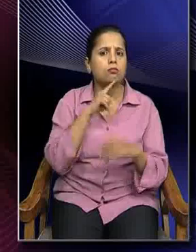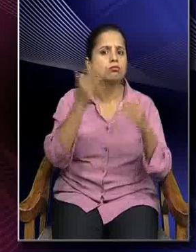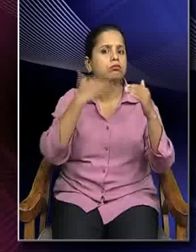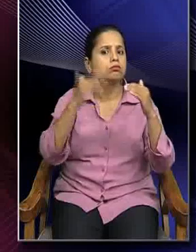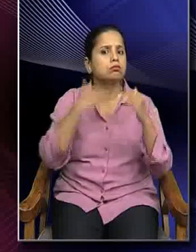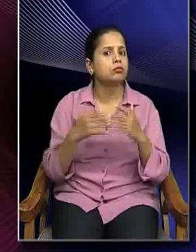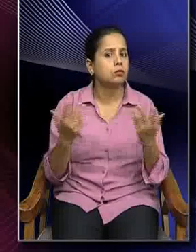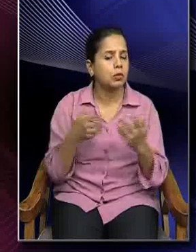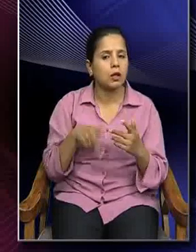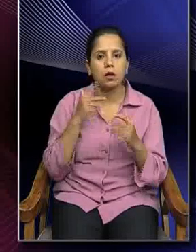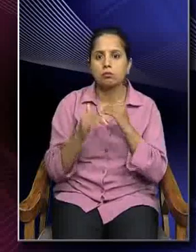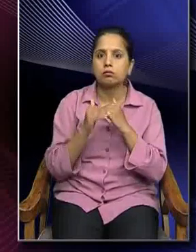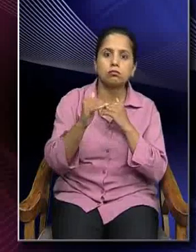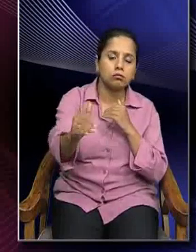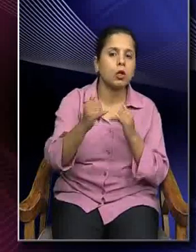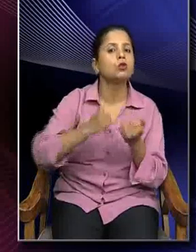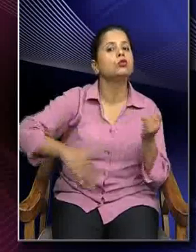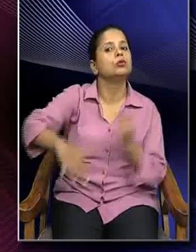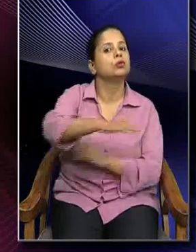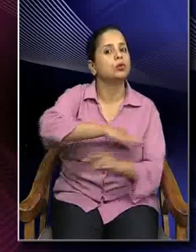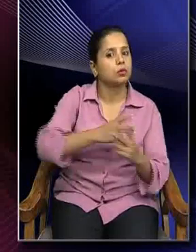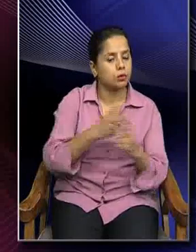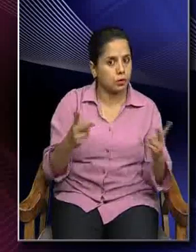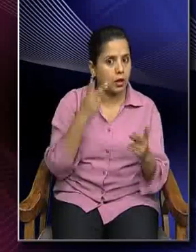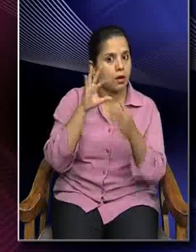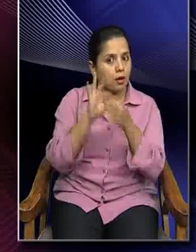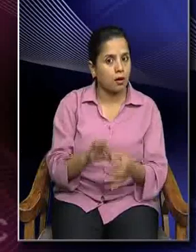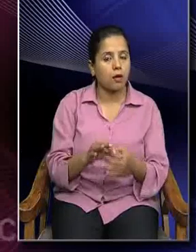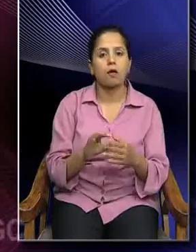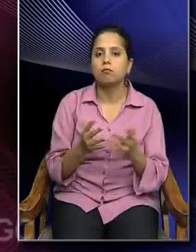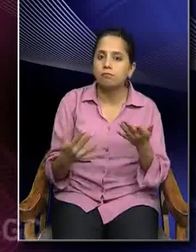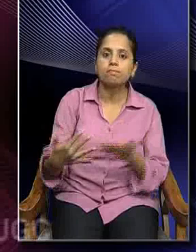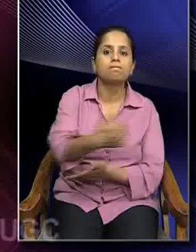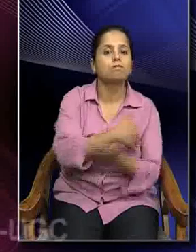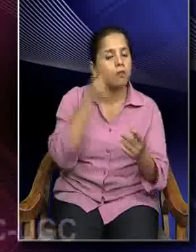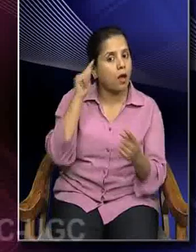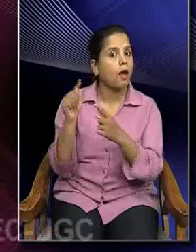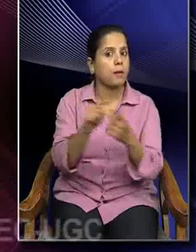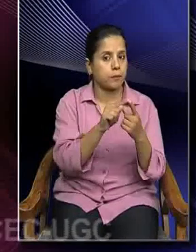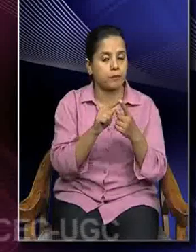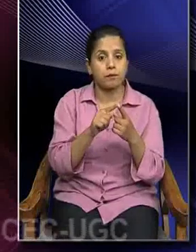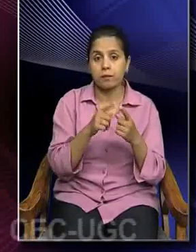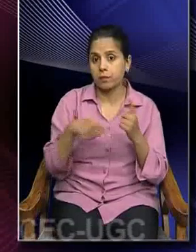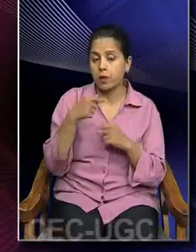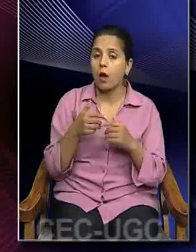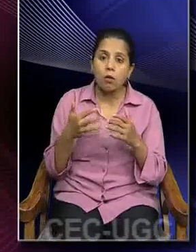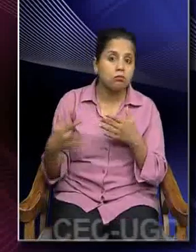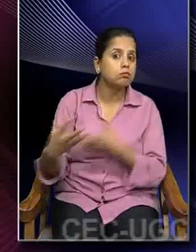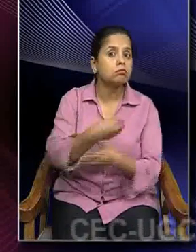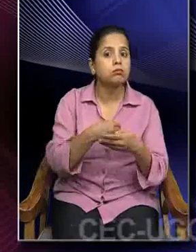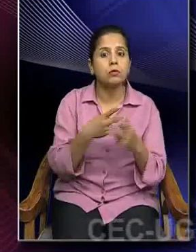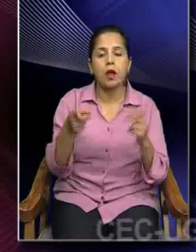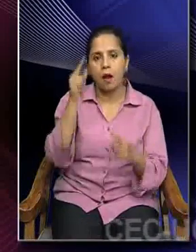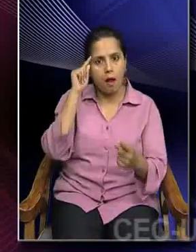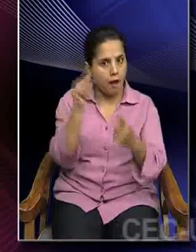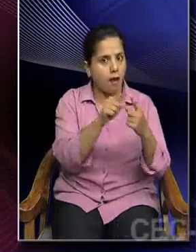implies stability of society based on collective agreement. Collective agreement that everybody gives